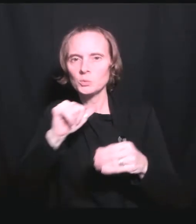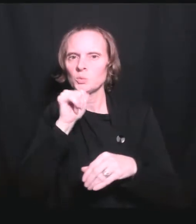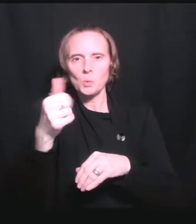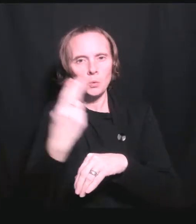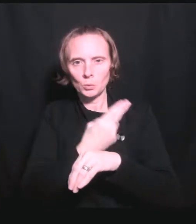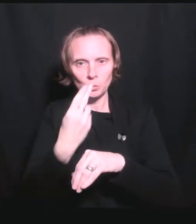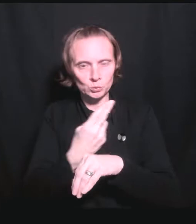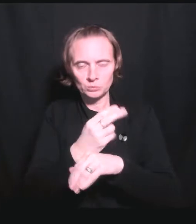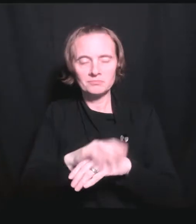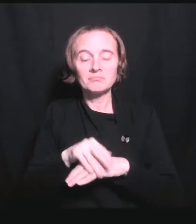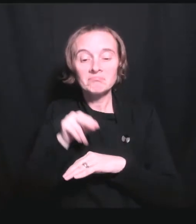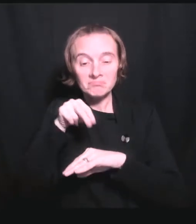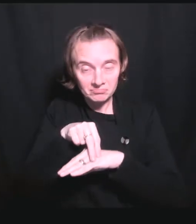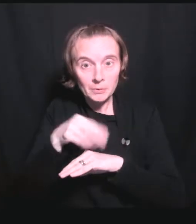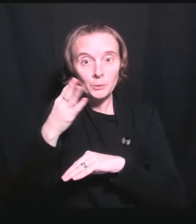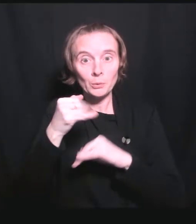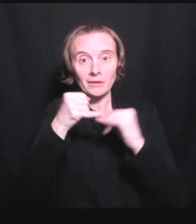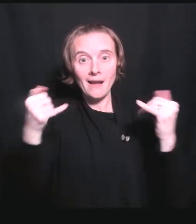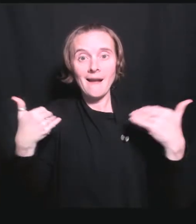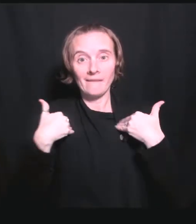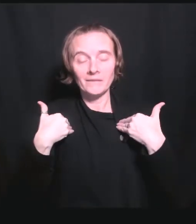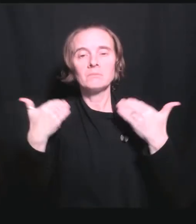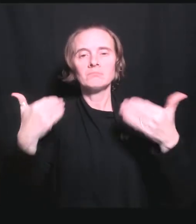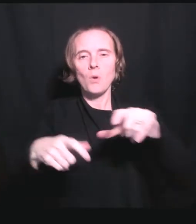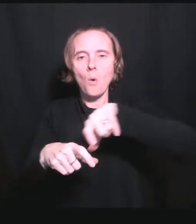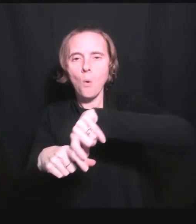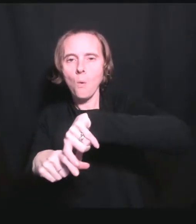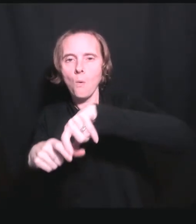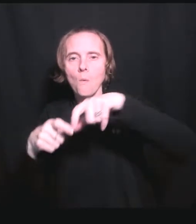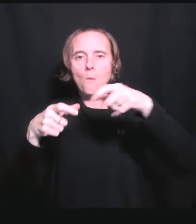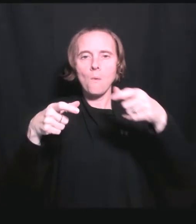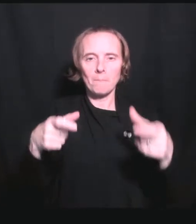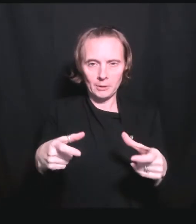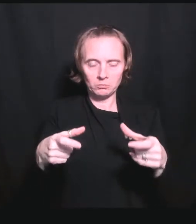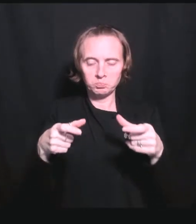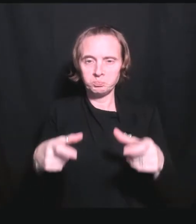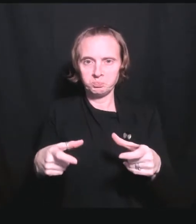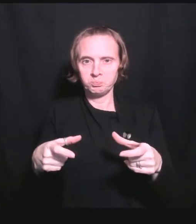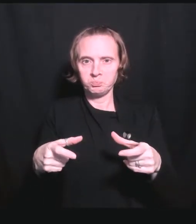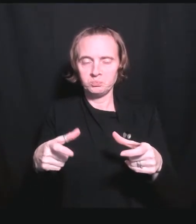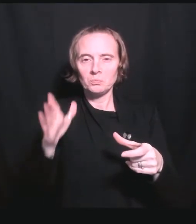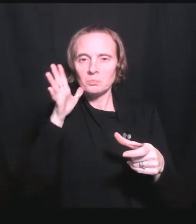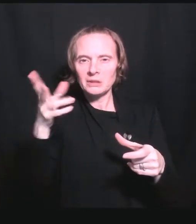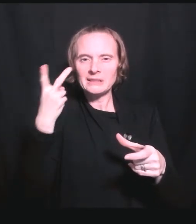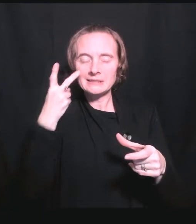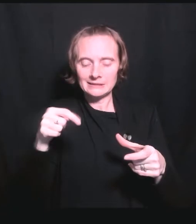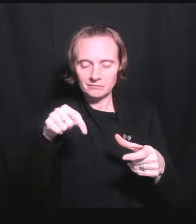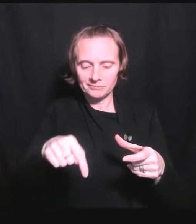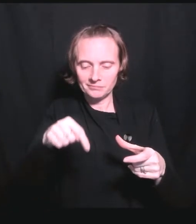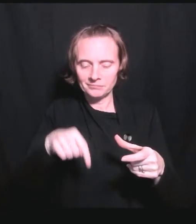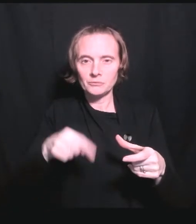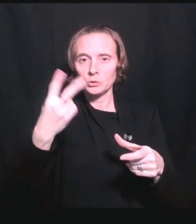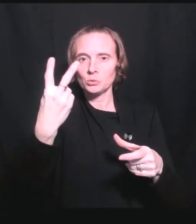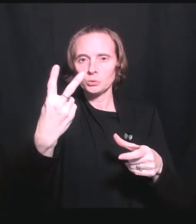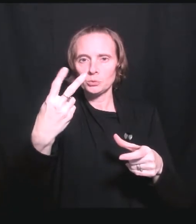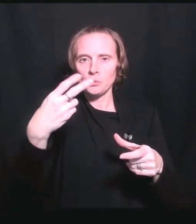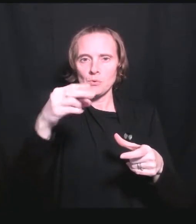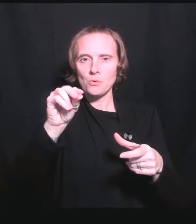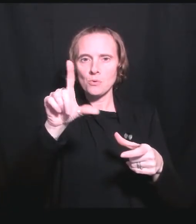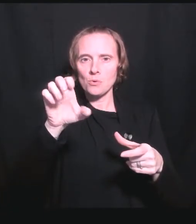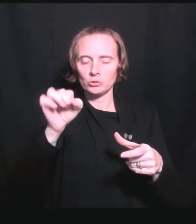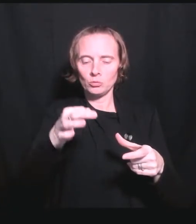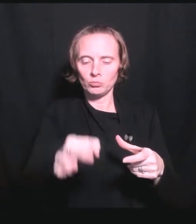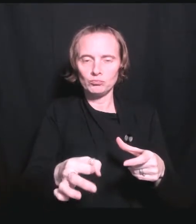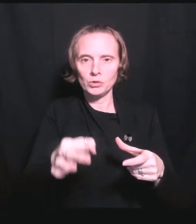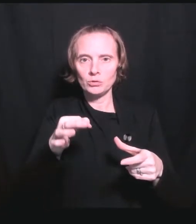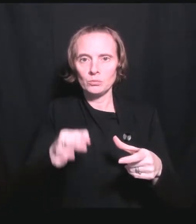If the blue line is not there, do not use this card. Open the card flat on the table and keep